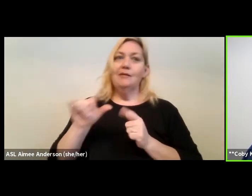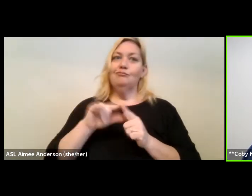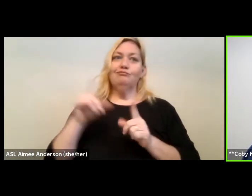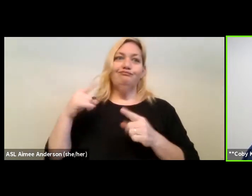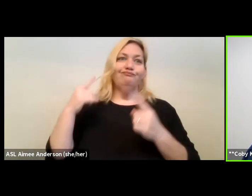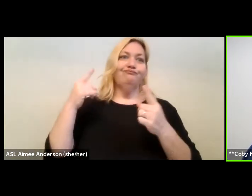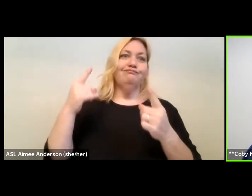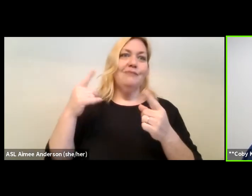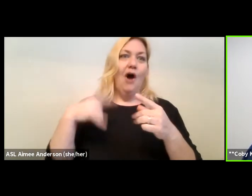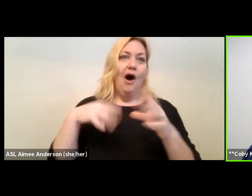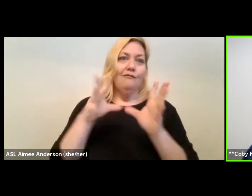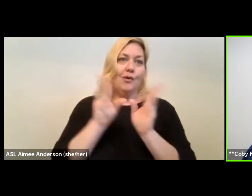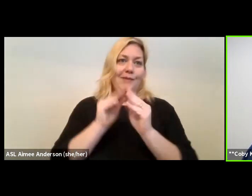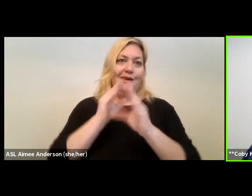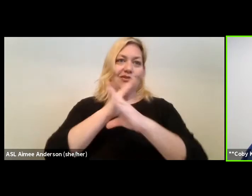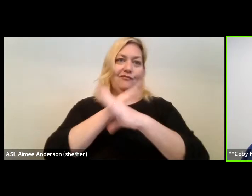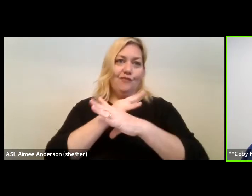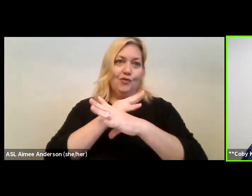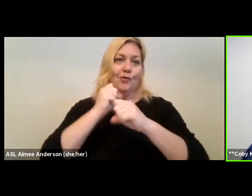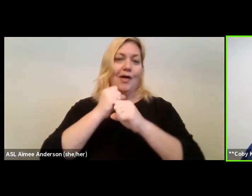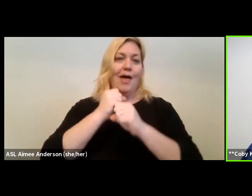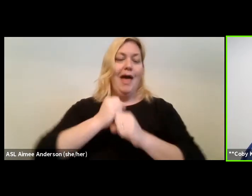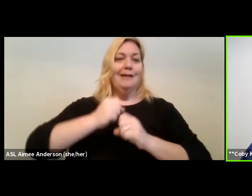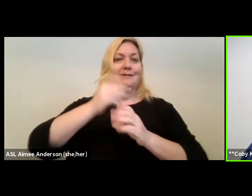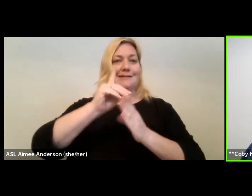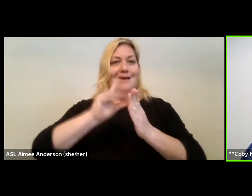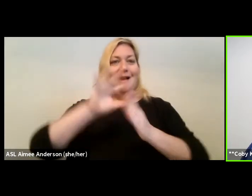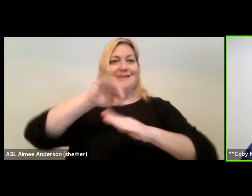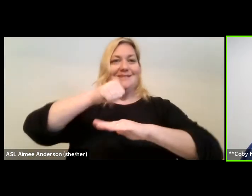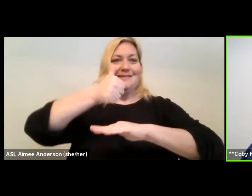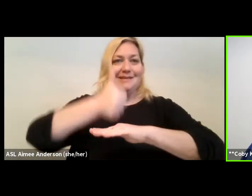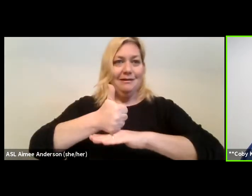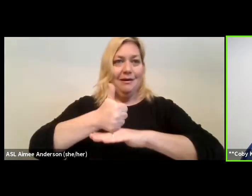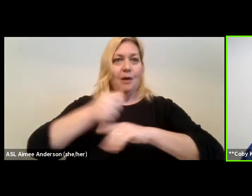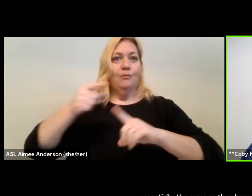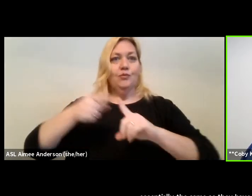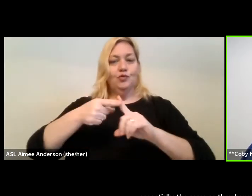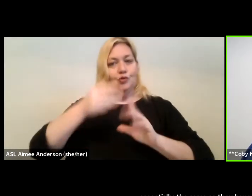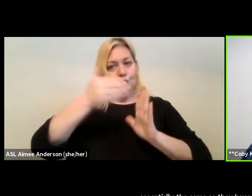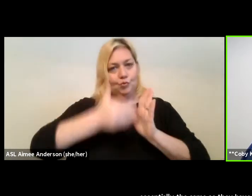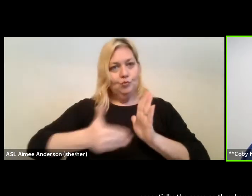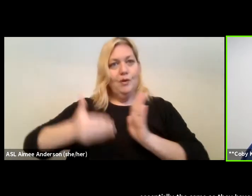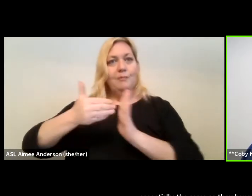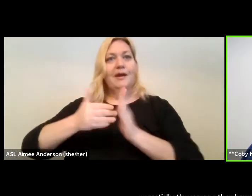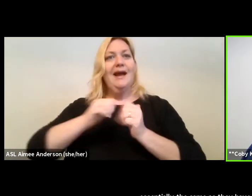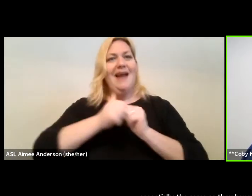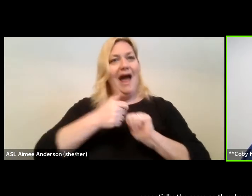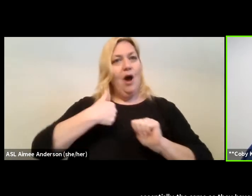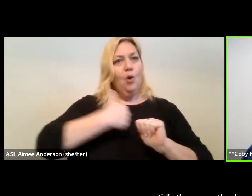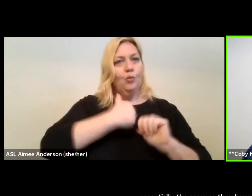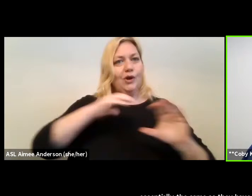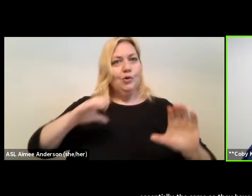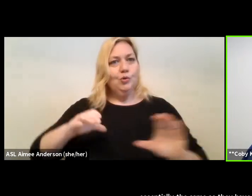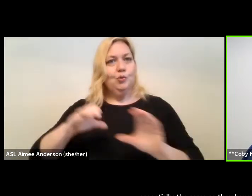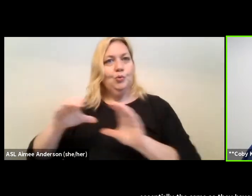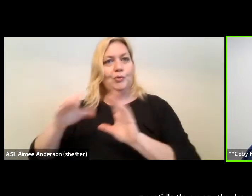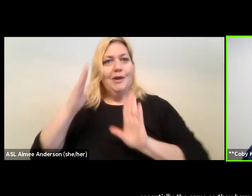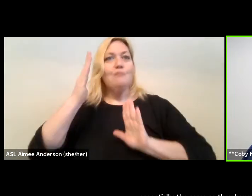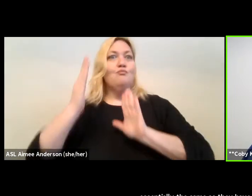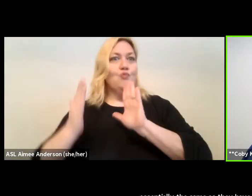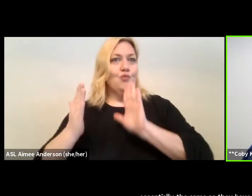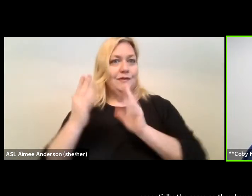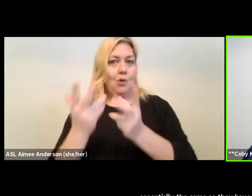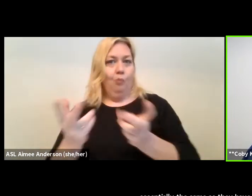all of our virtual meetings and designed to replicate the way we do things in person. And